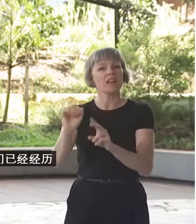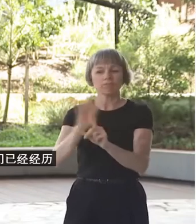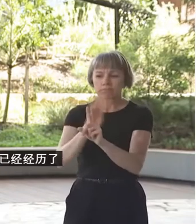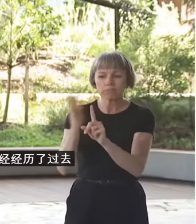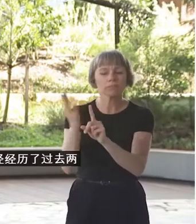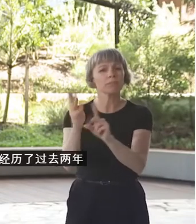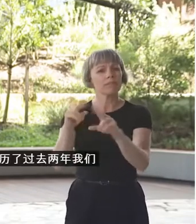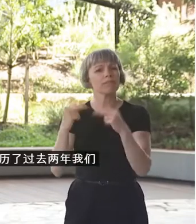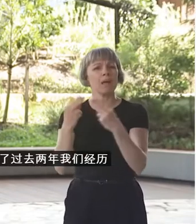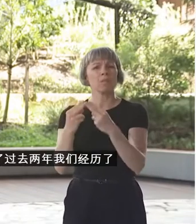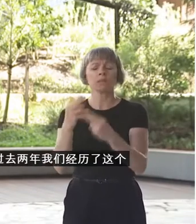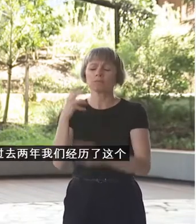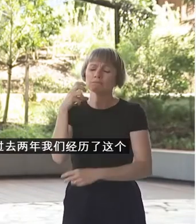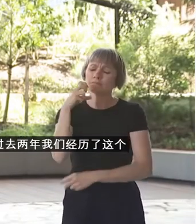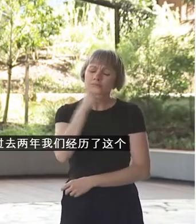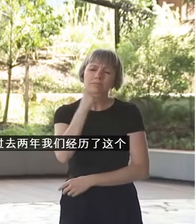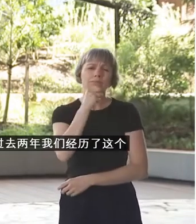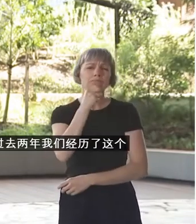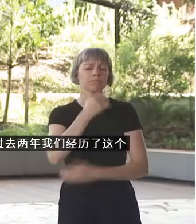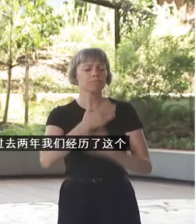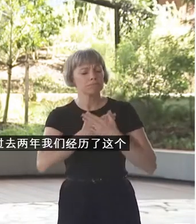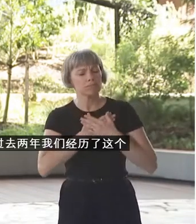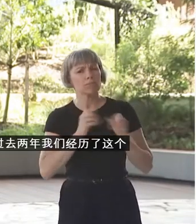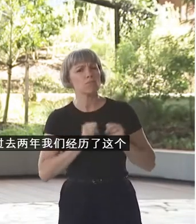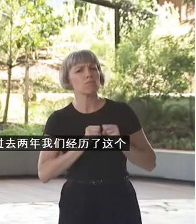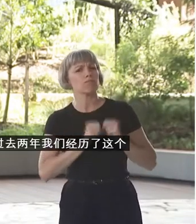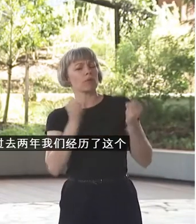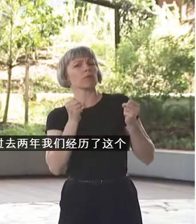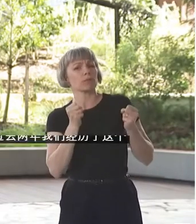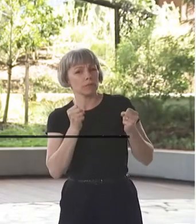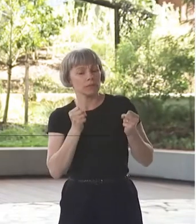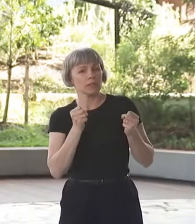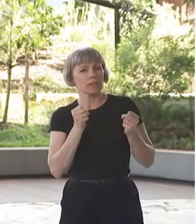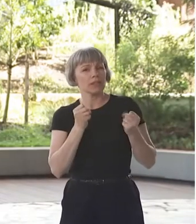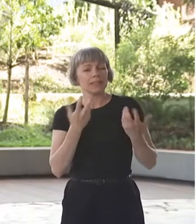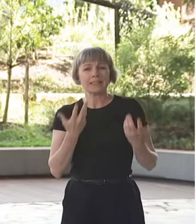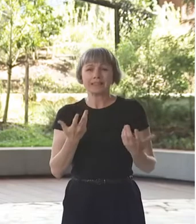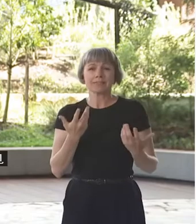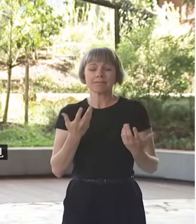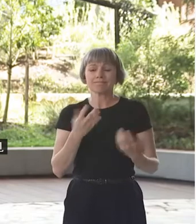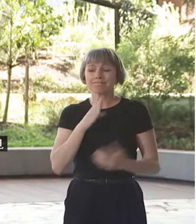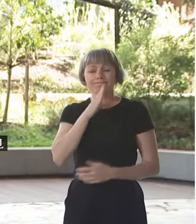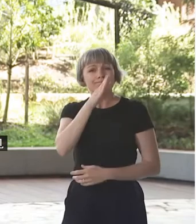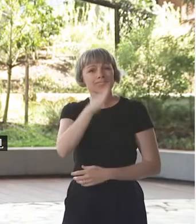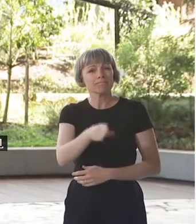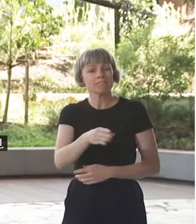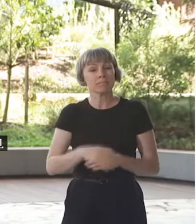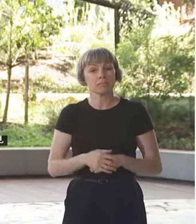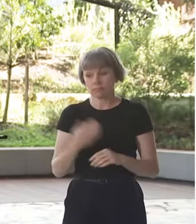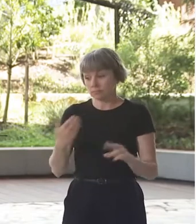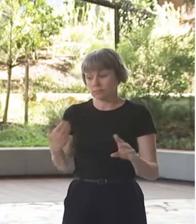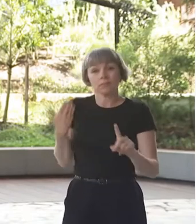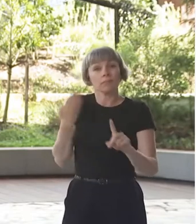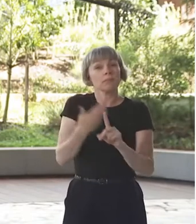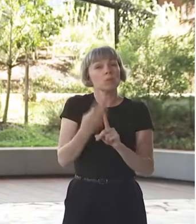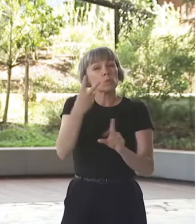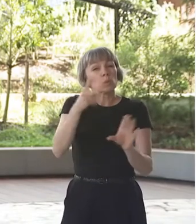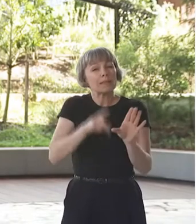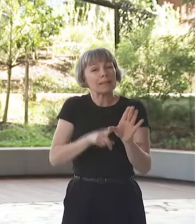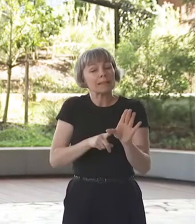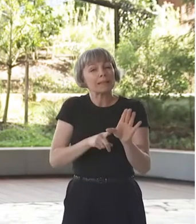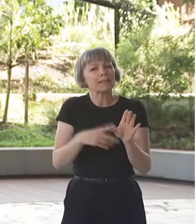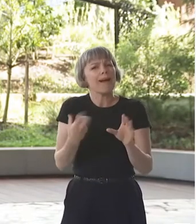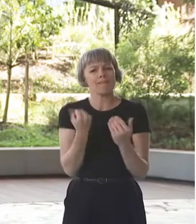over the last 2 years, where people have not been able to say goodbye to their loved ones because of restrictions we've had in place on